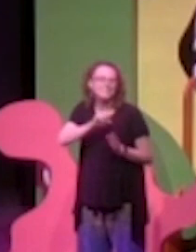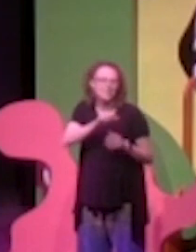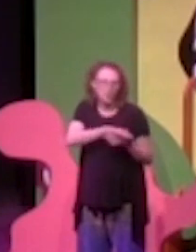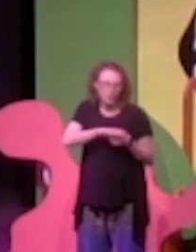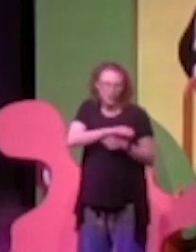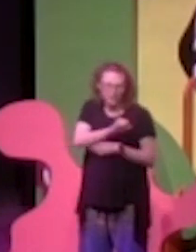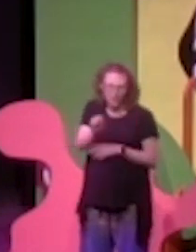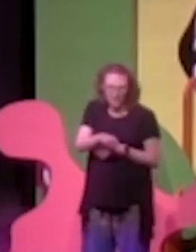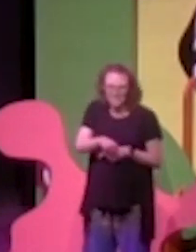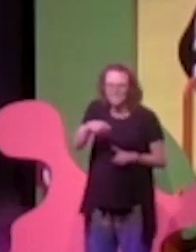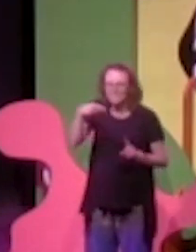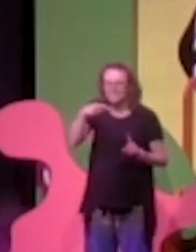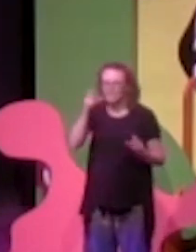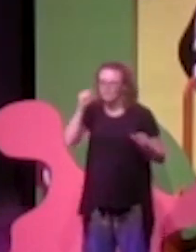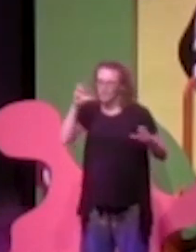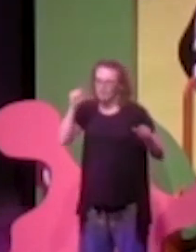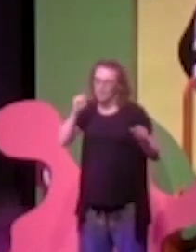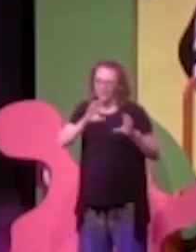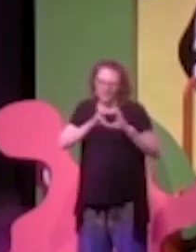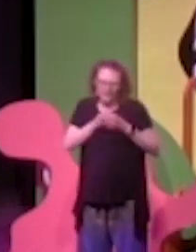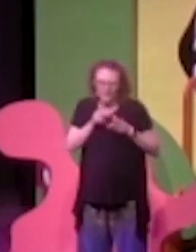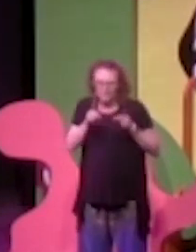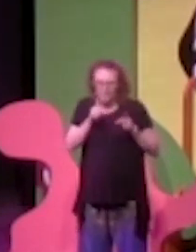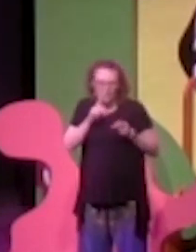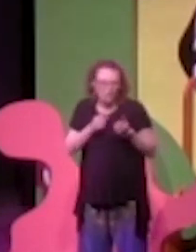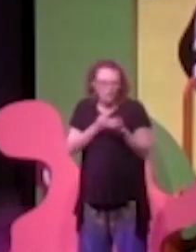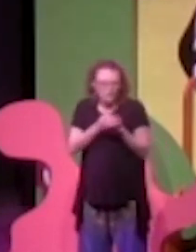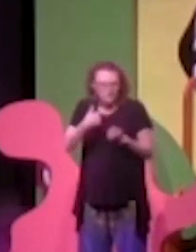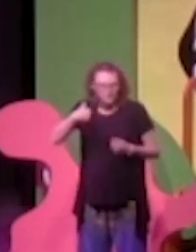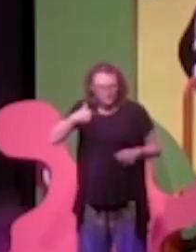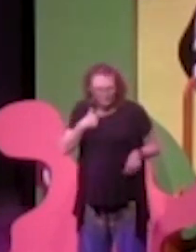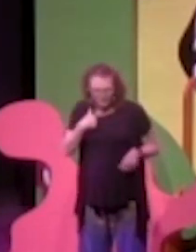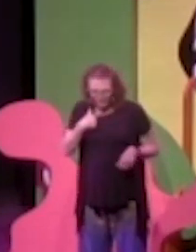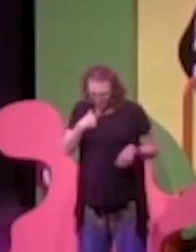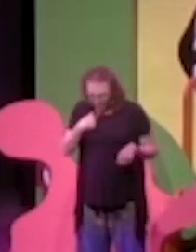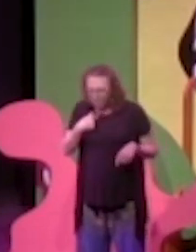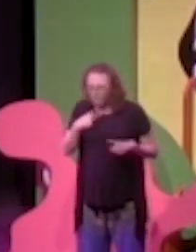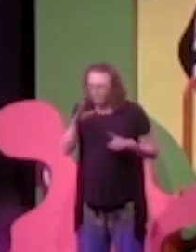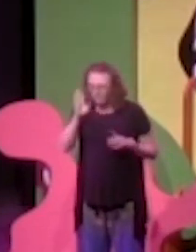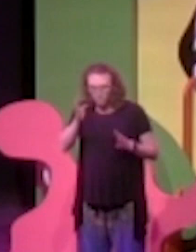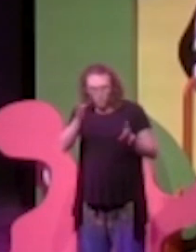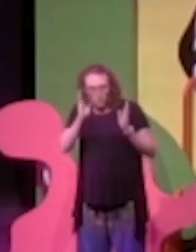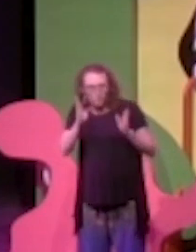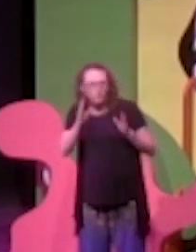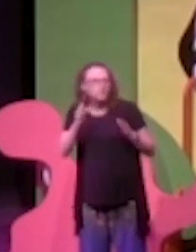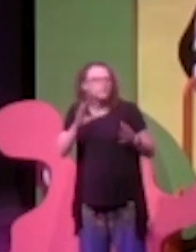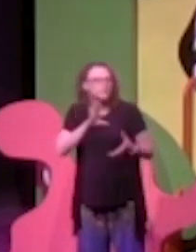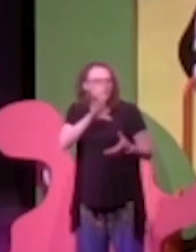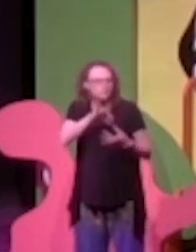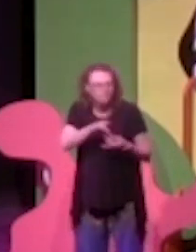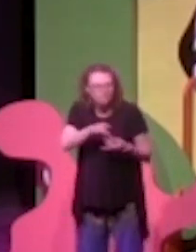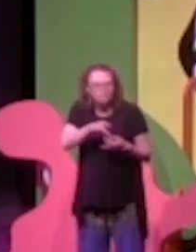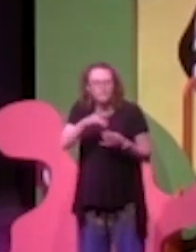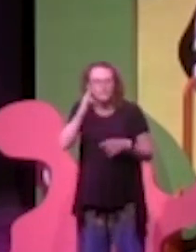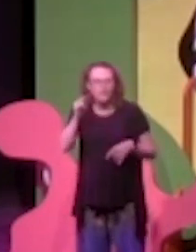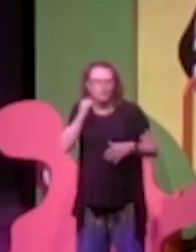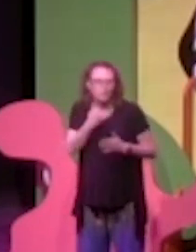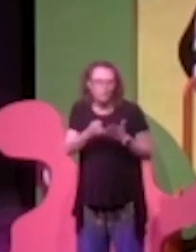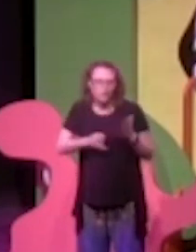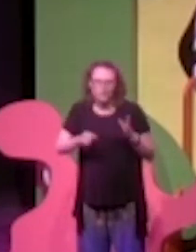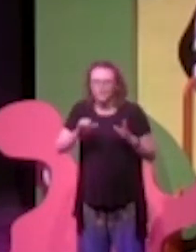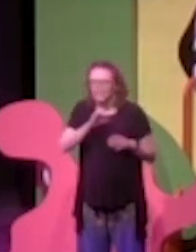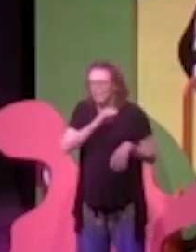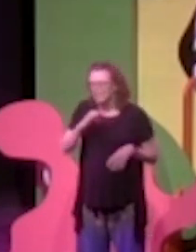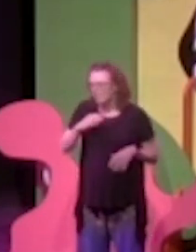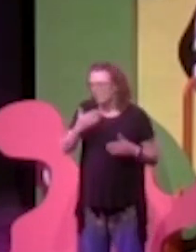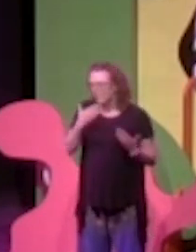Please join us throughout California and be present and engaged in your California Arts Council. Thank you for being here, and thank you for having